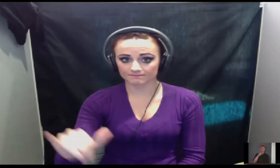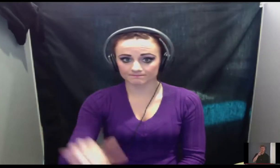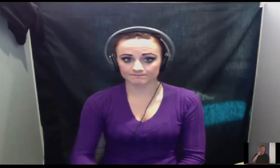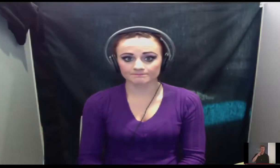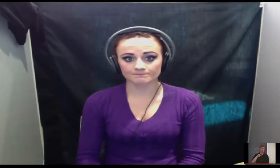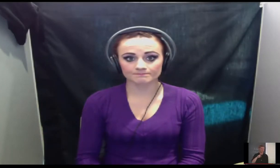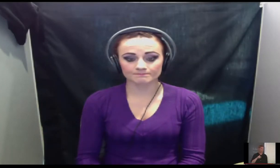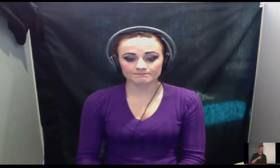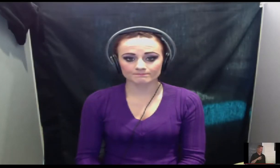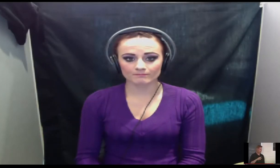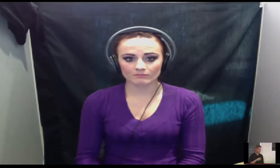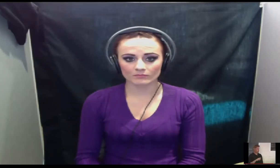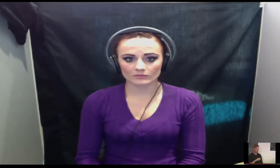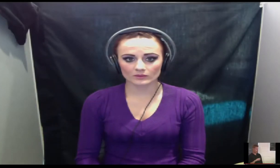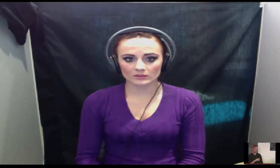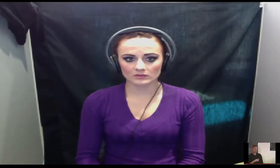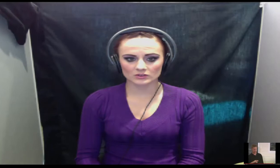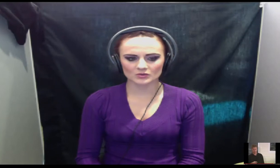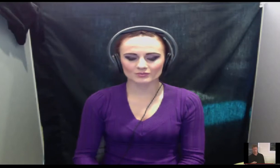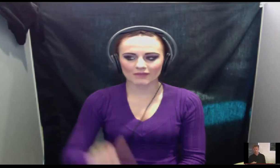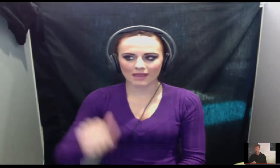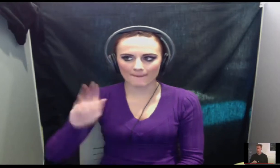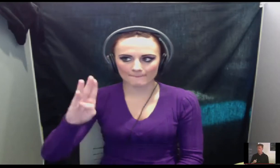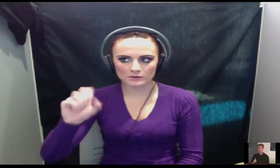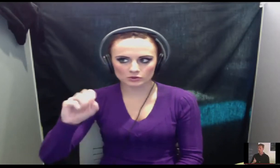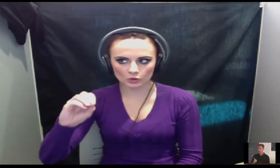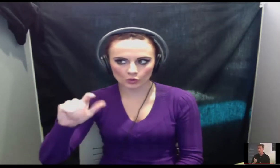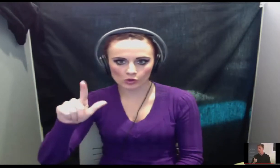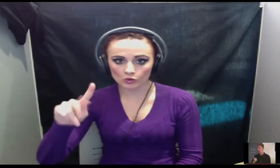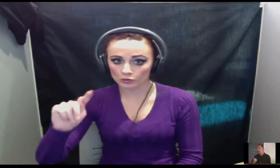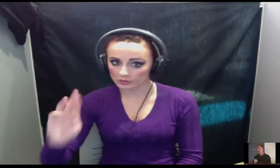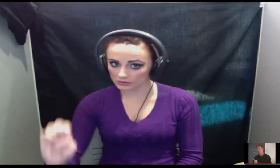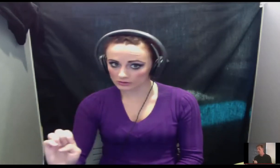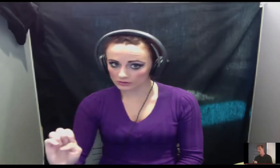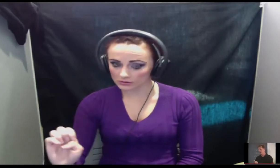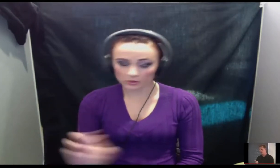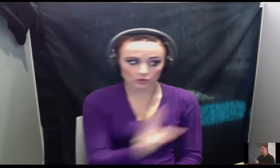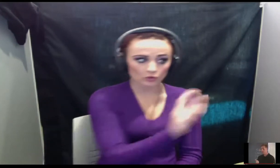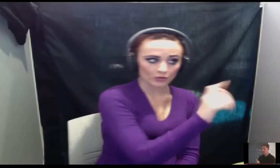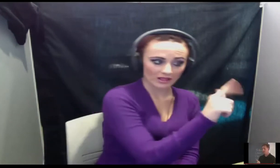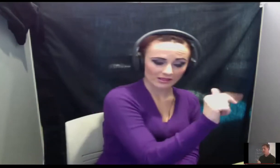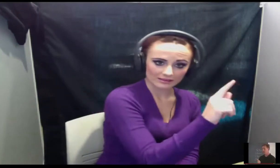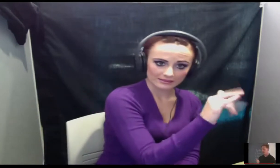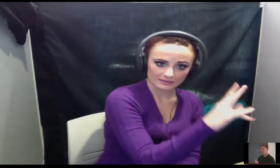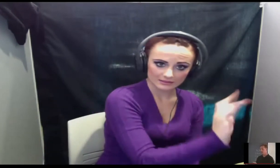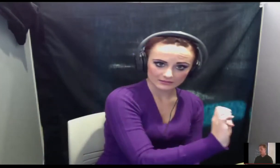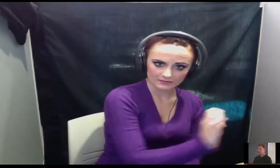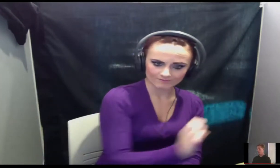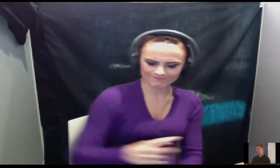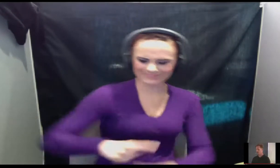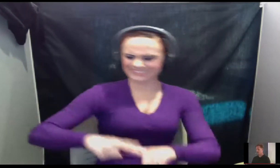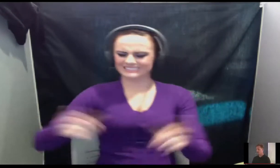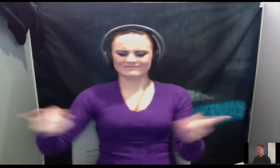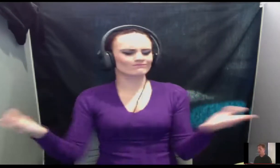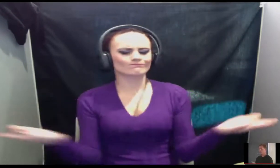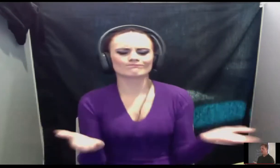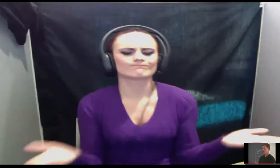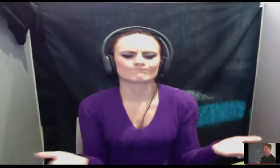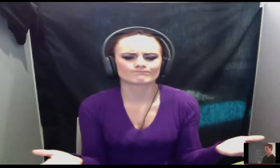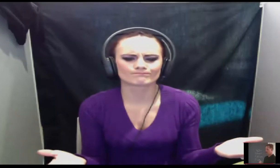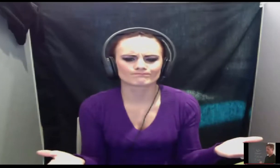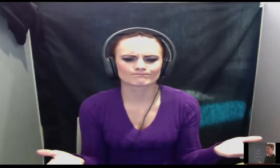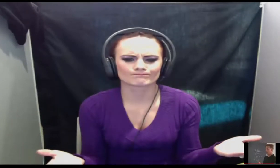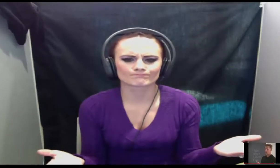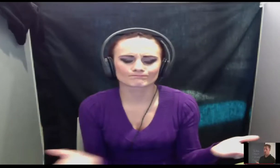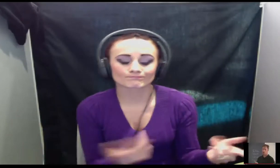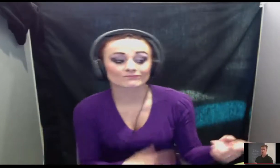Difference between absolute and relative humidity. To determine relative humidity, you have to know the temperature. You have to